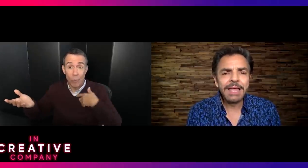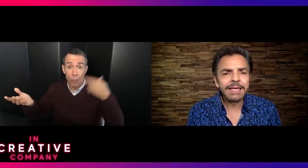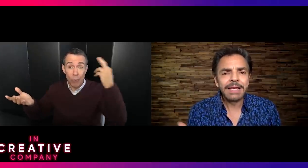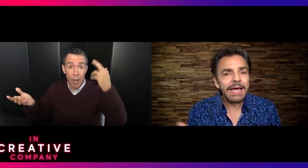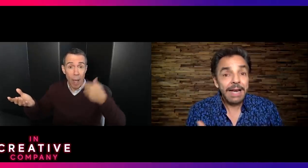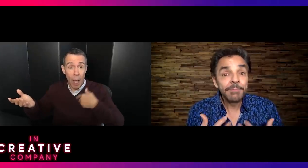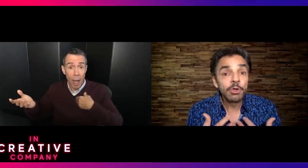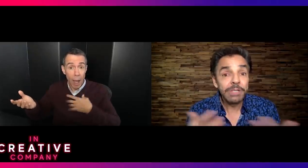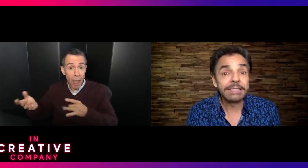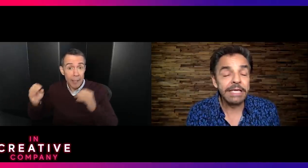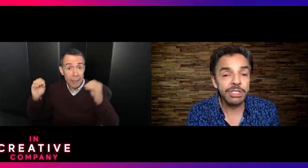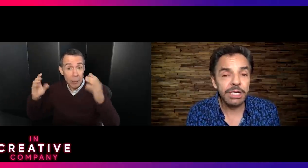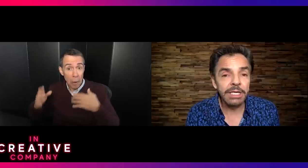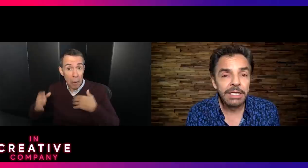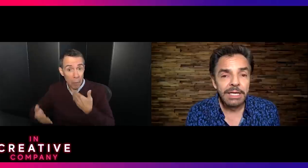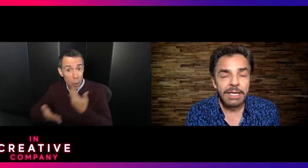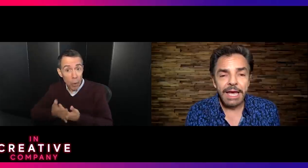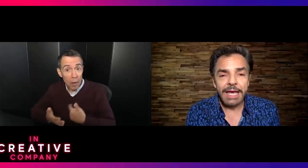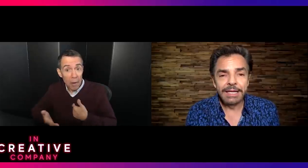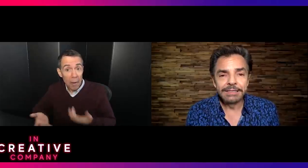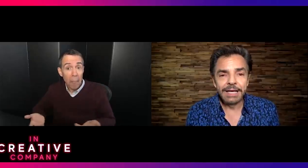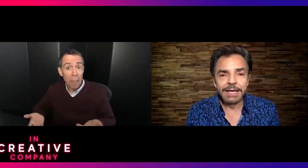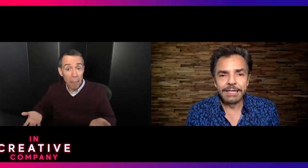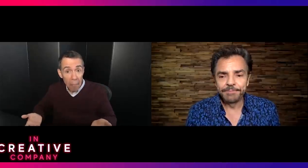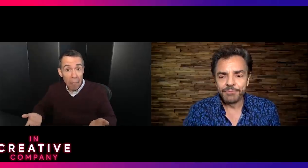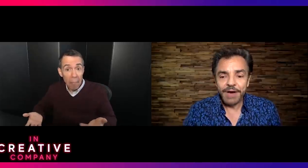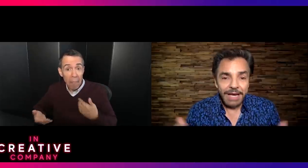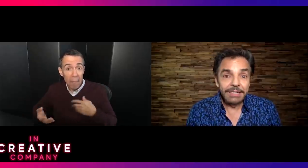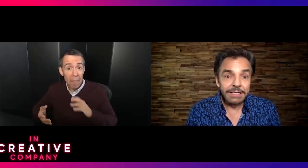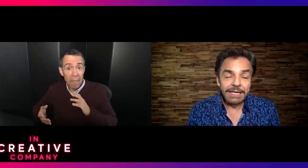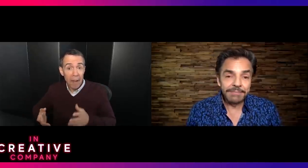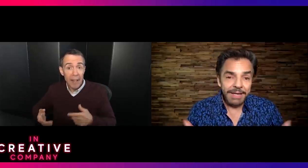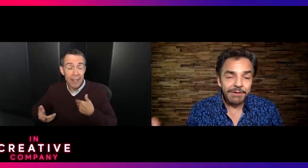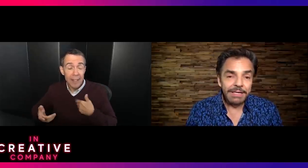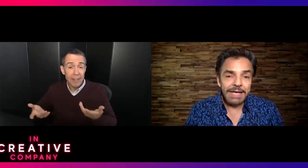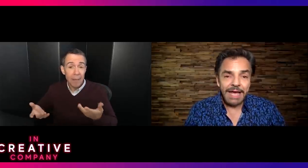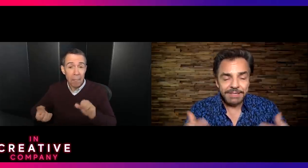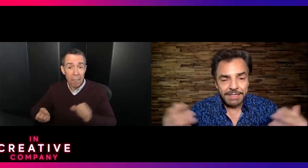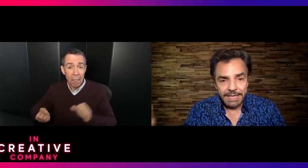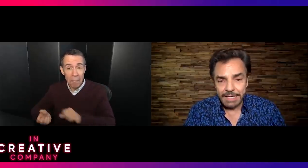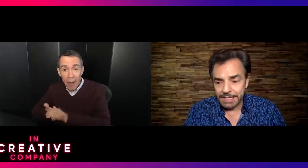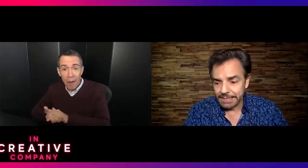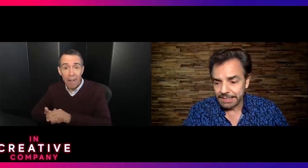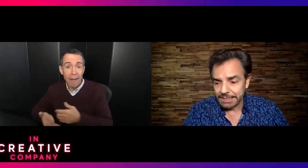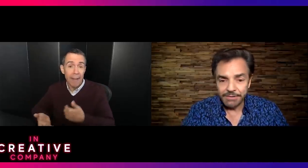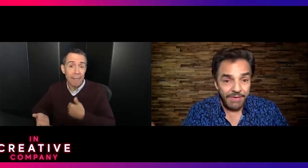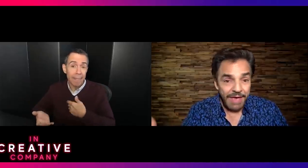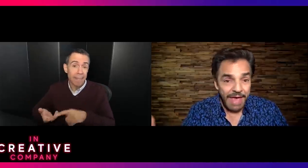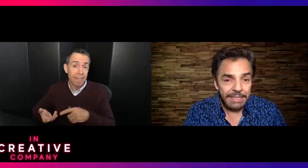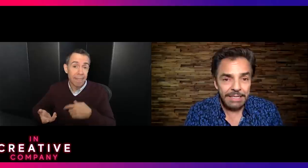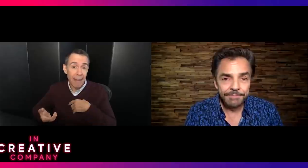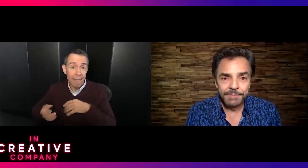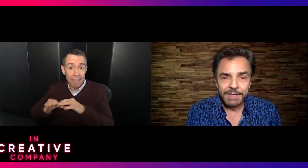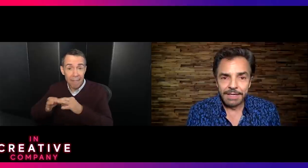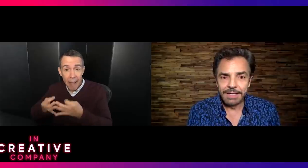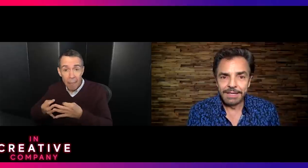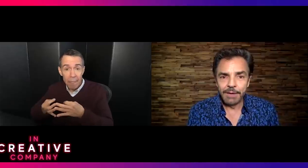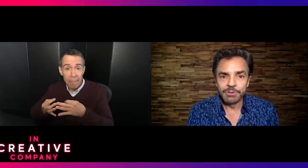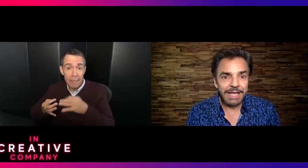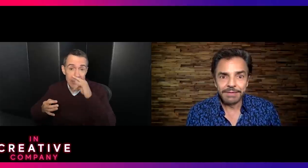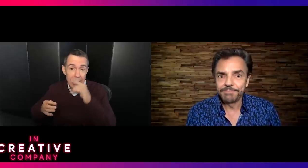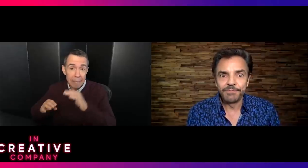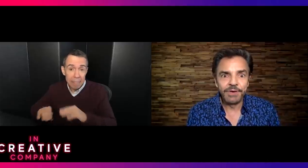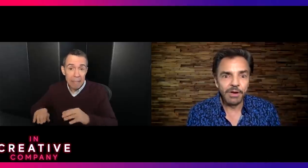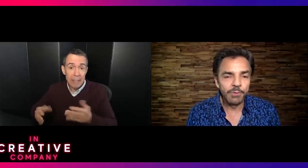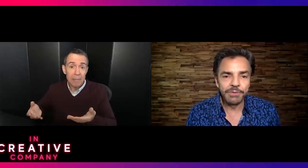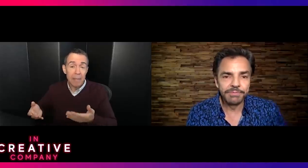that I like and I'm good at teaching. And I finally get married, have a kid, a family. I